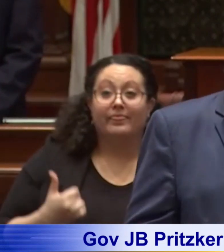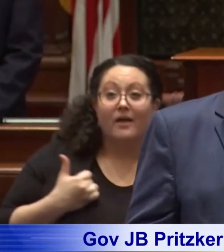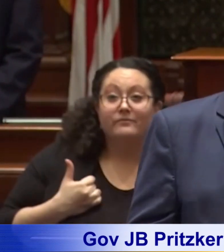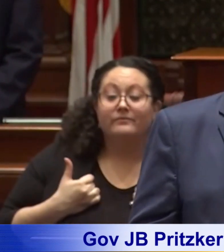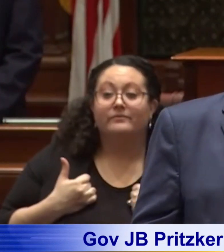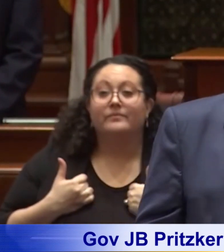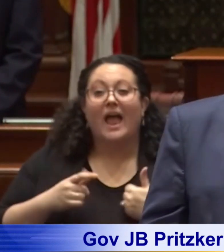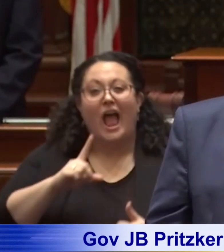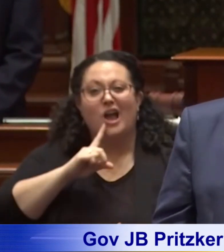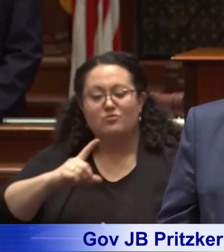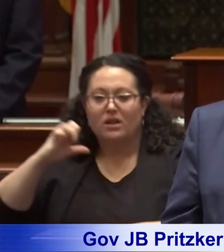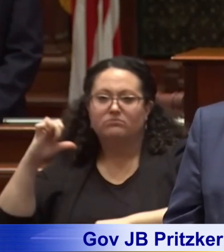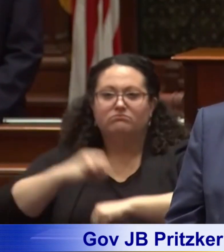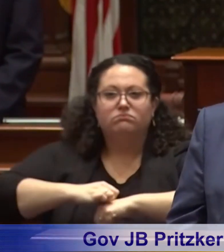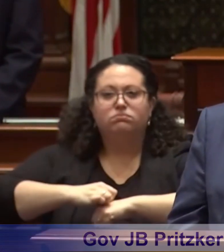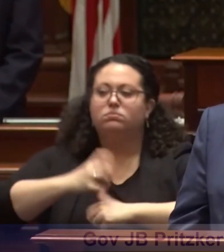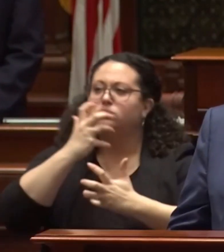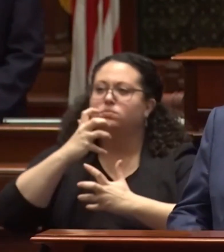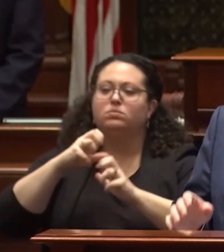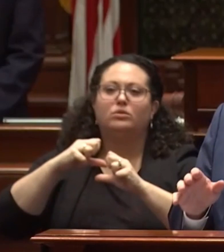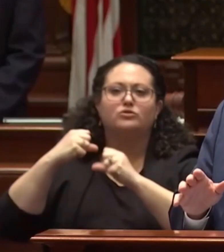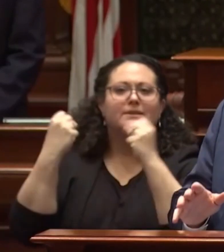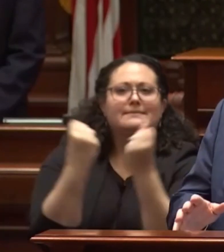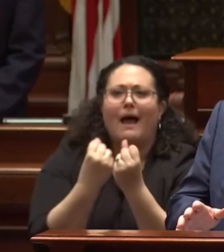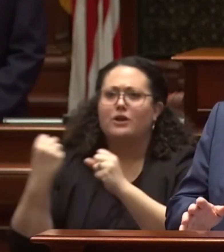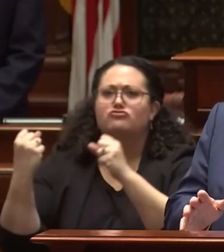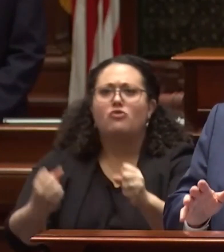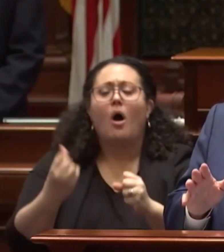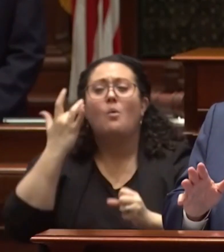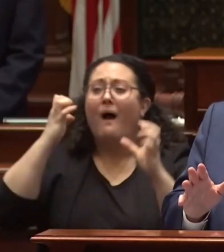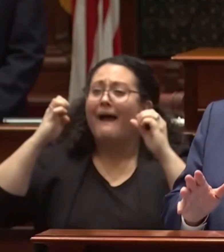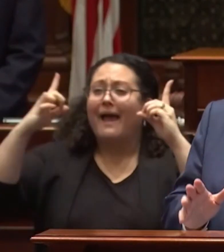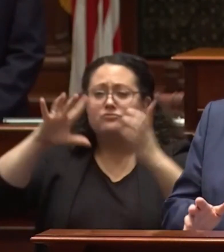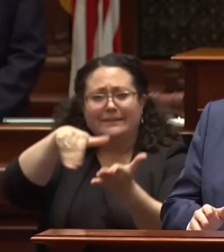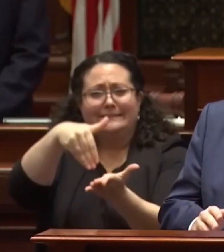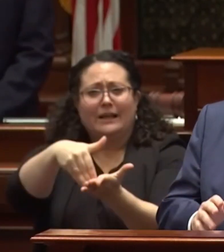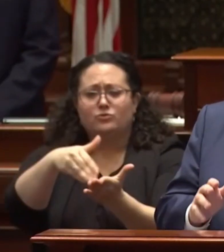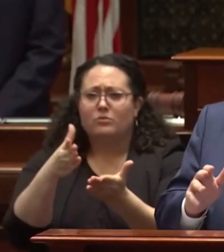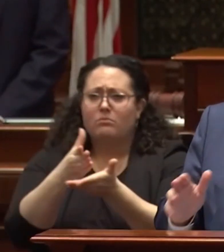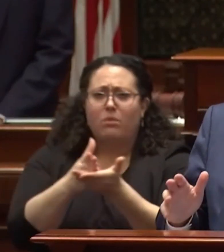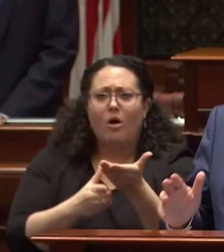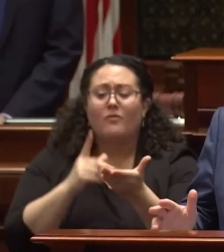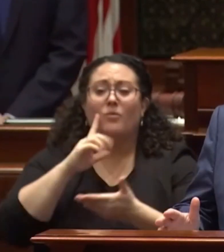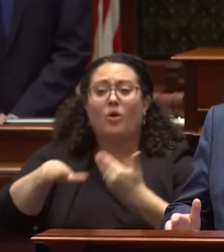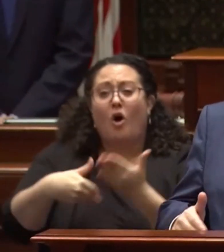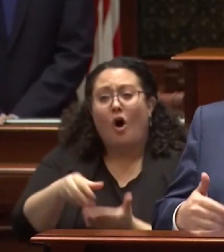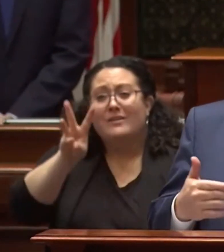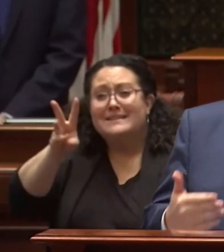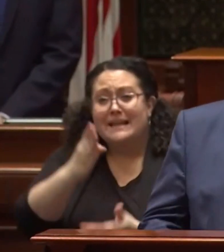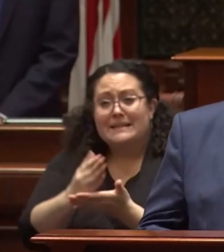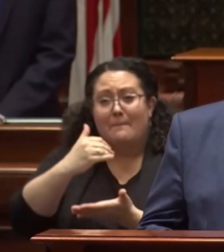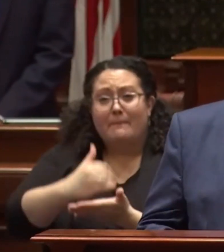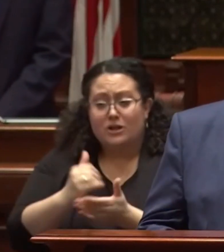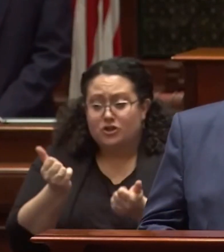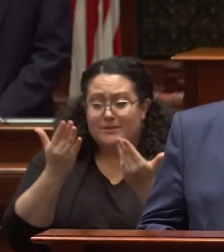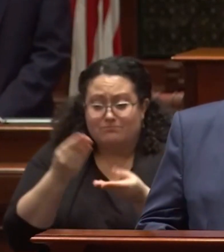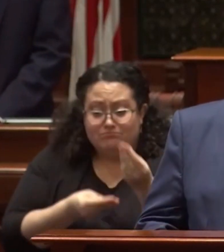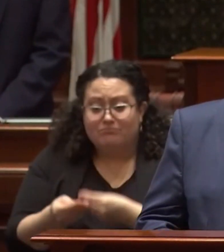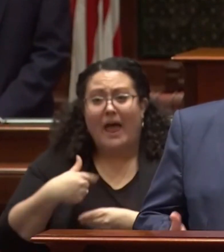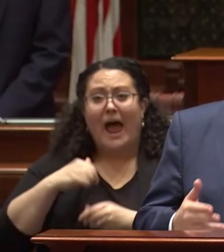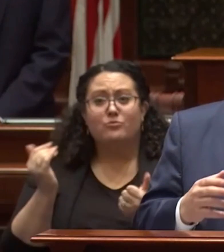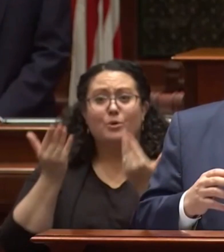and the cornerstone of a strong society. It's why education has been a central tenet of all 6 budgets I have